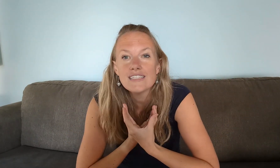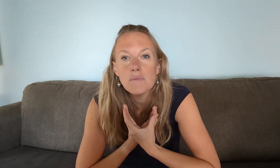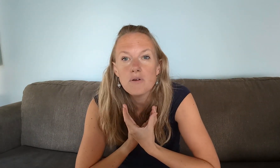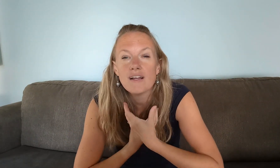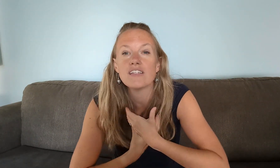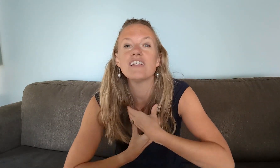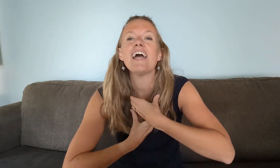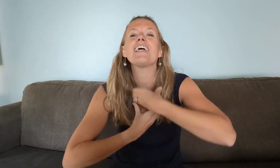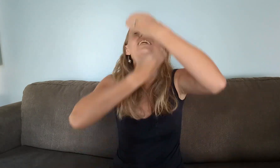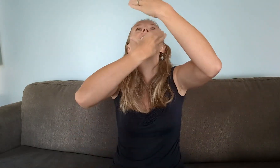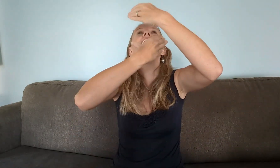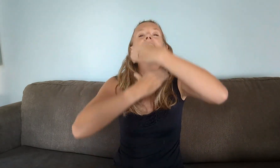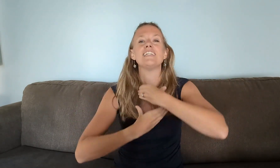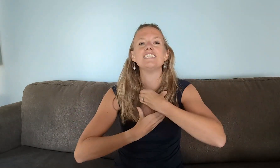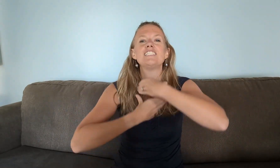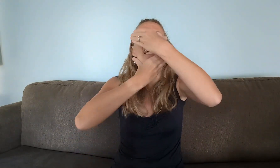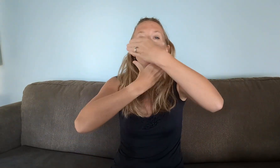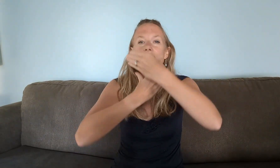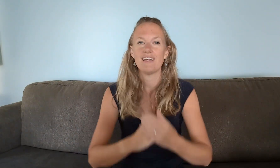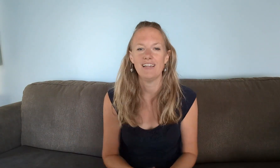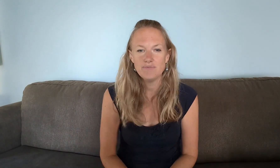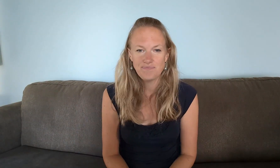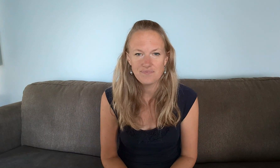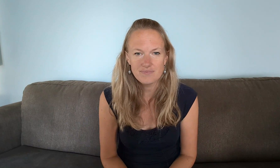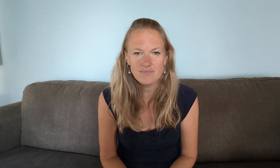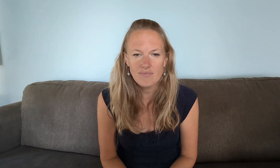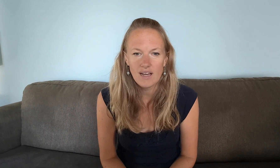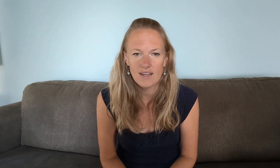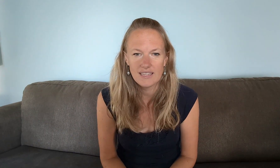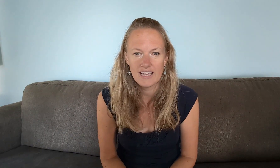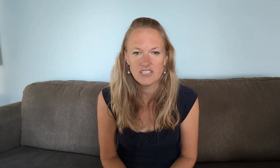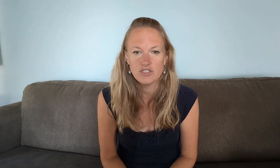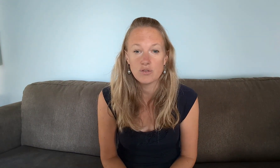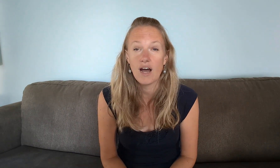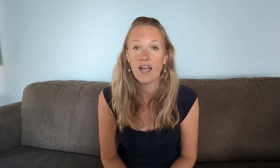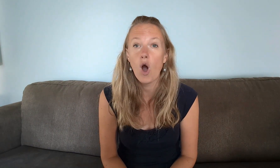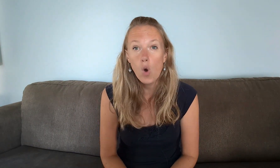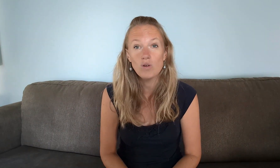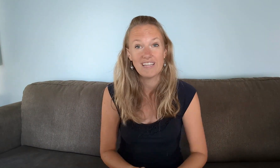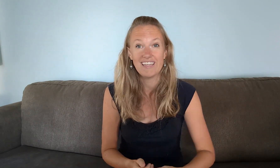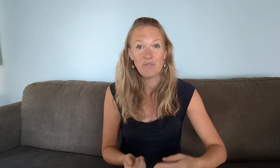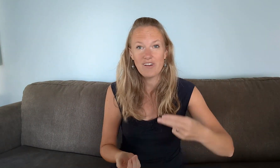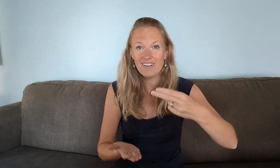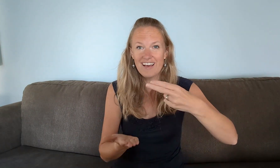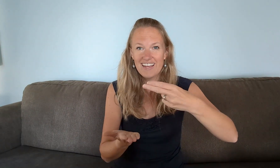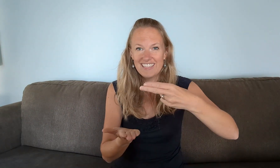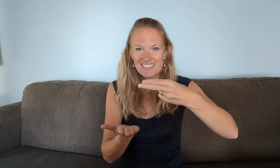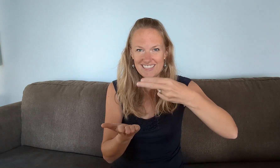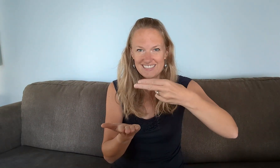cupped around your neck and shouting, okay? And the angels cry, holy. We've got a lot of H's in this